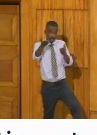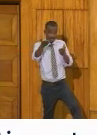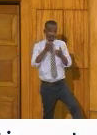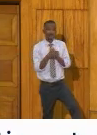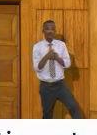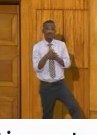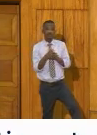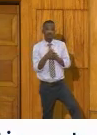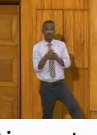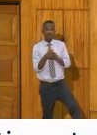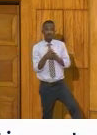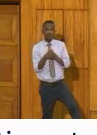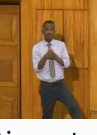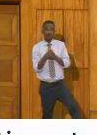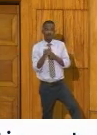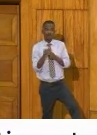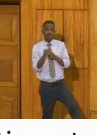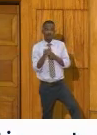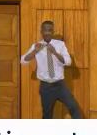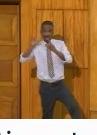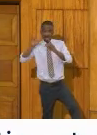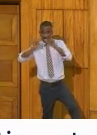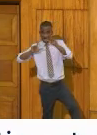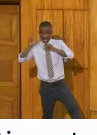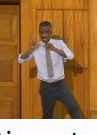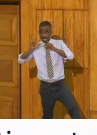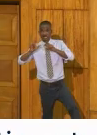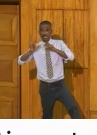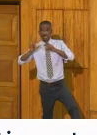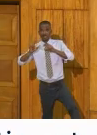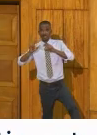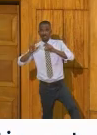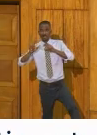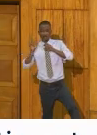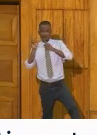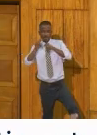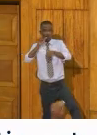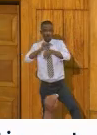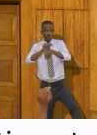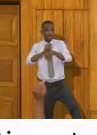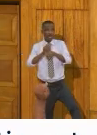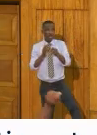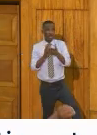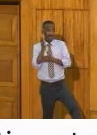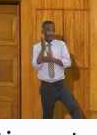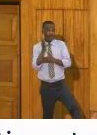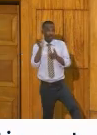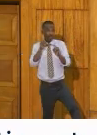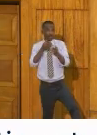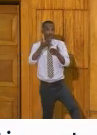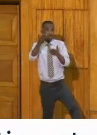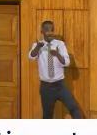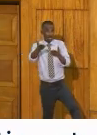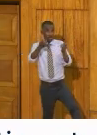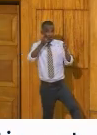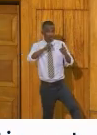from the private laboratories should count towards the volume for each country when they are buying. Meaning